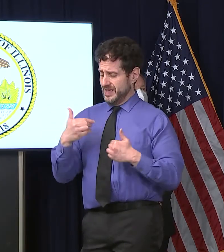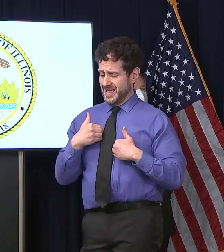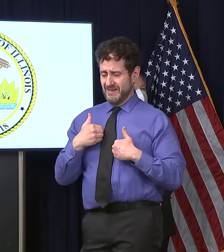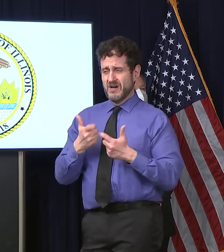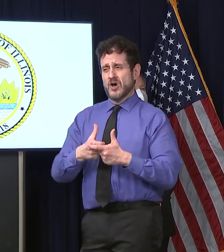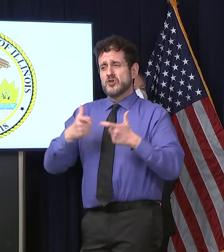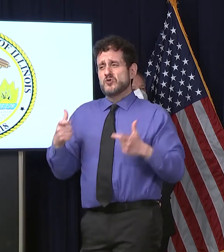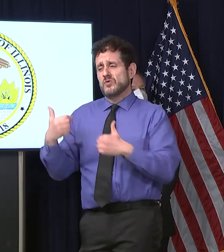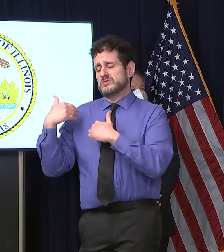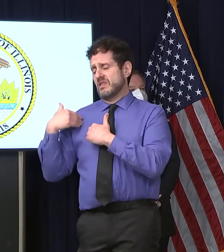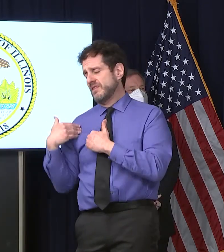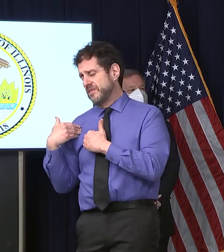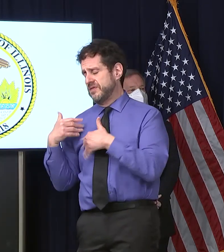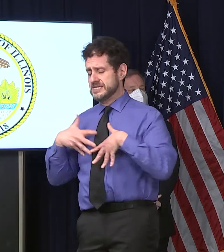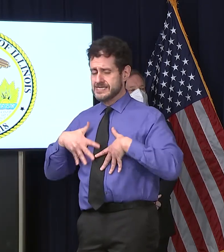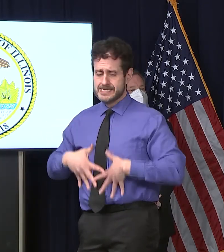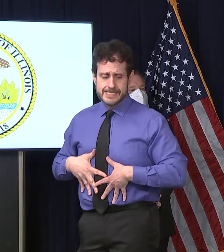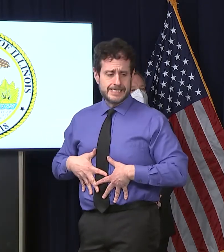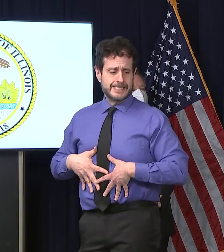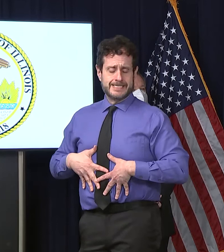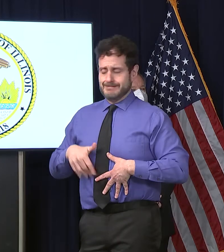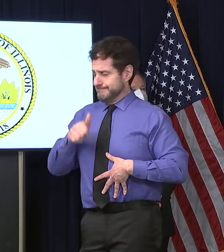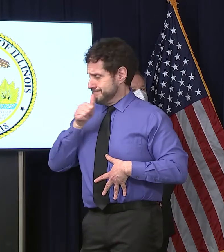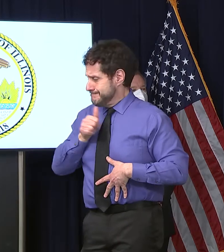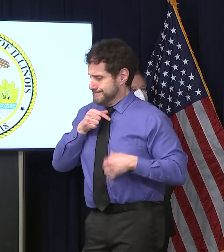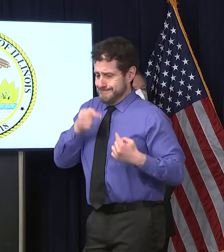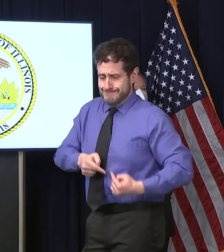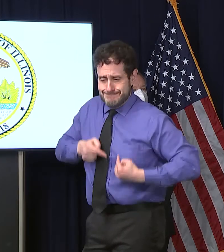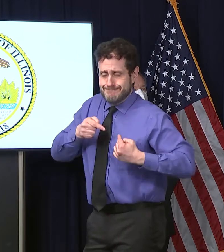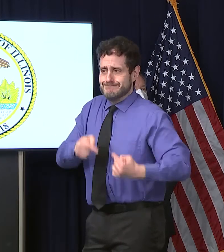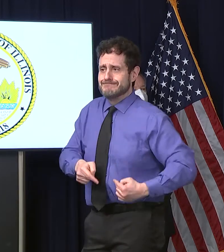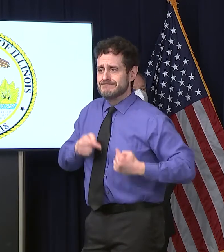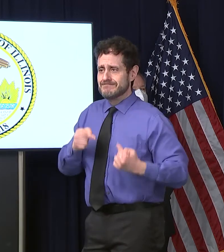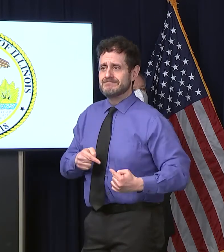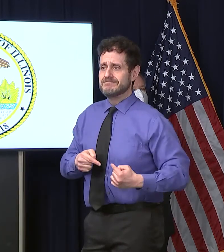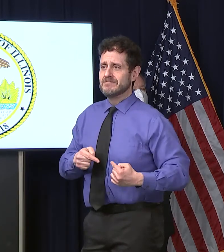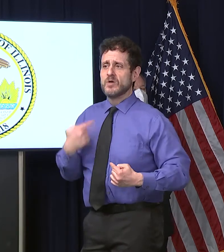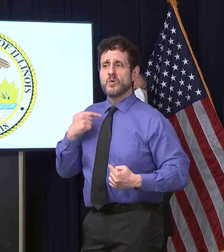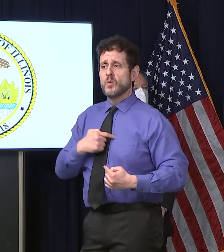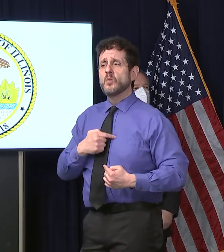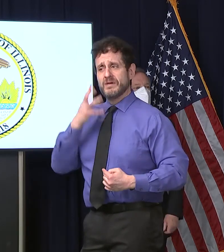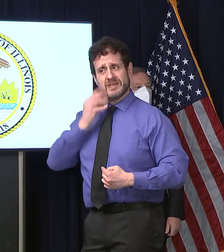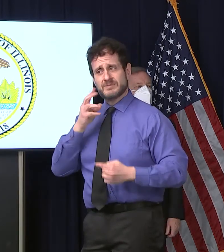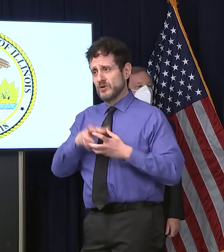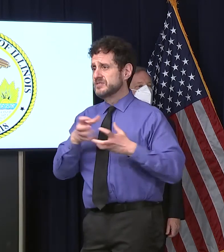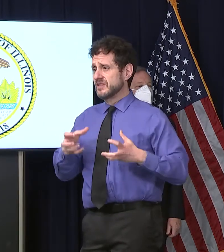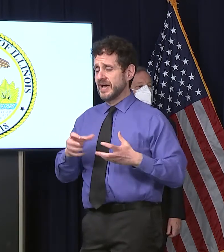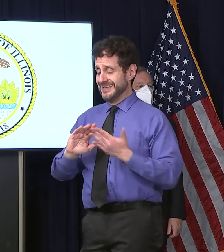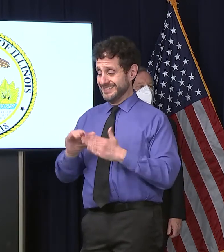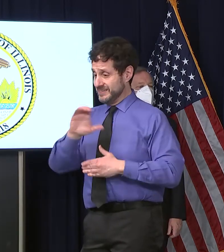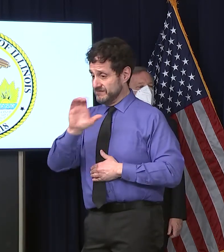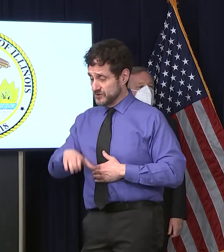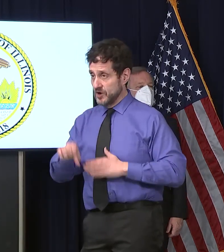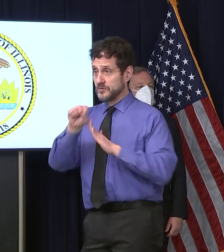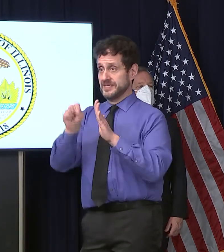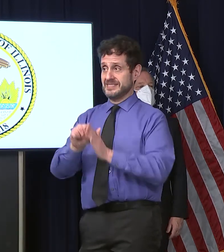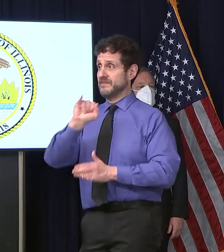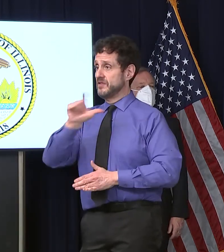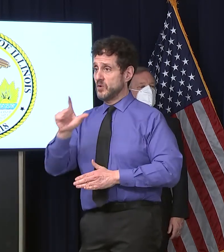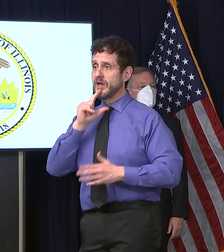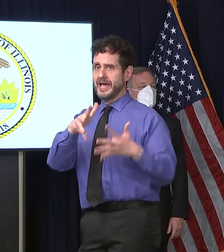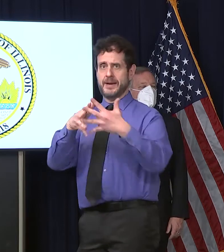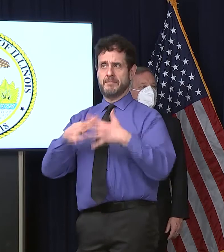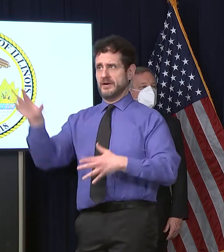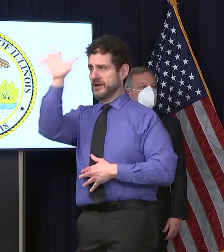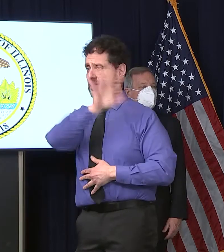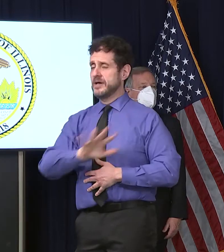substantial burden, and we have been through a lot as a city, as a state, and as a nation. But thanks to the